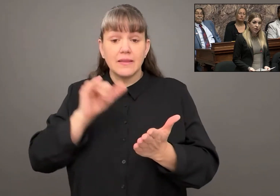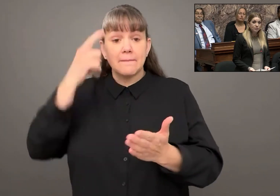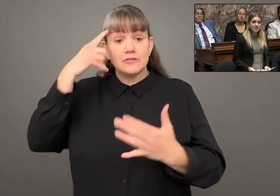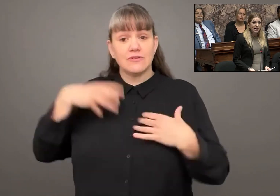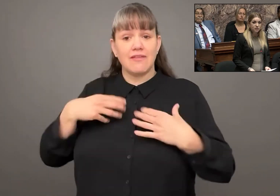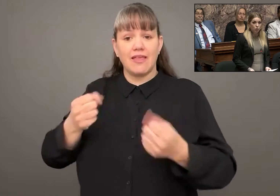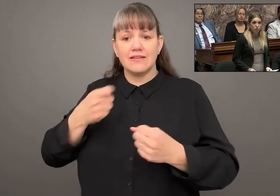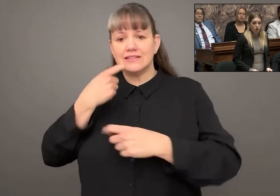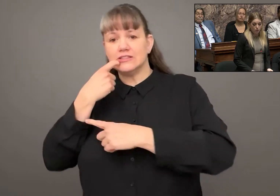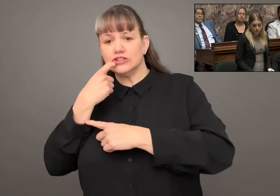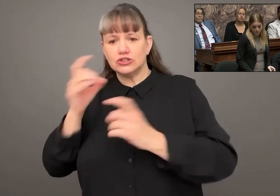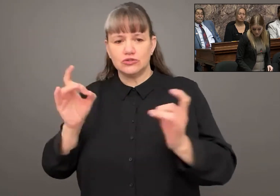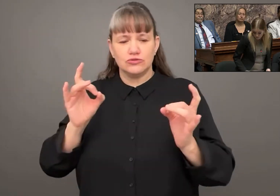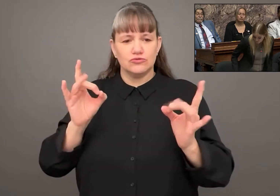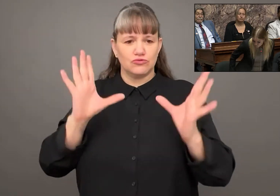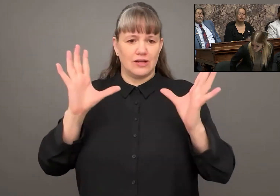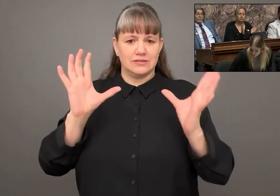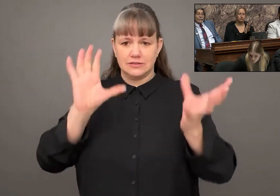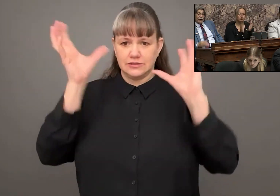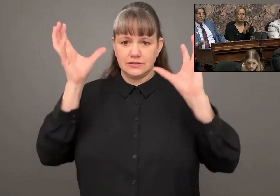cut programs, yes or no?